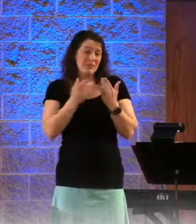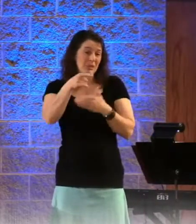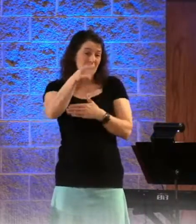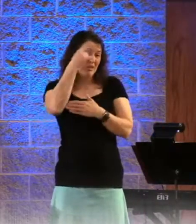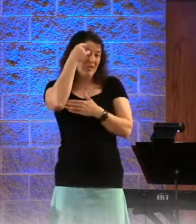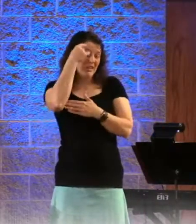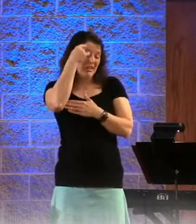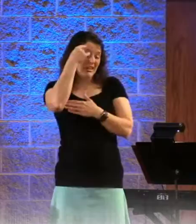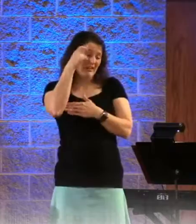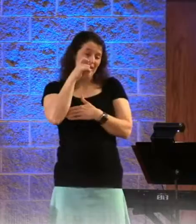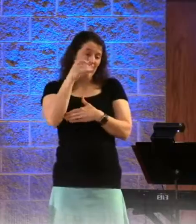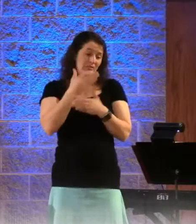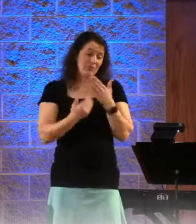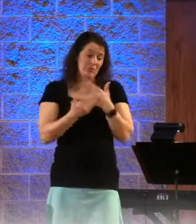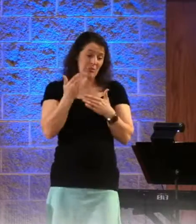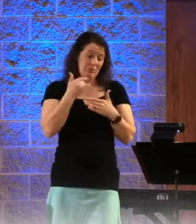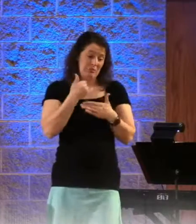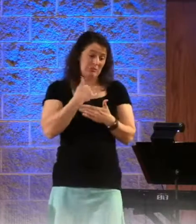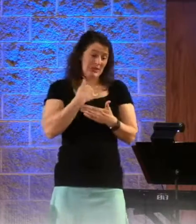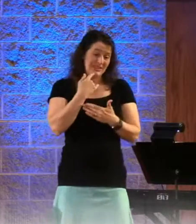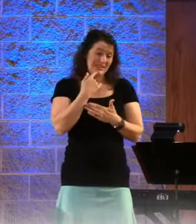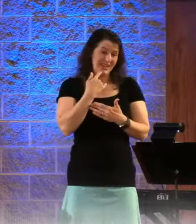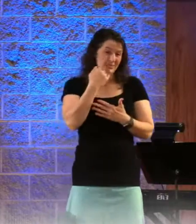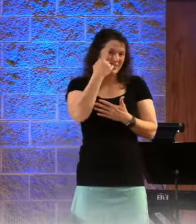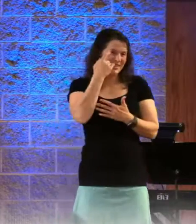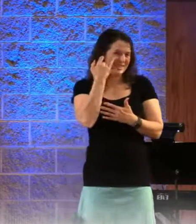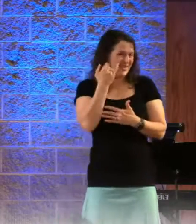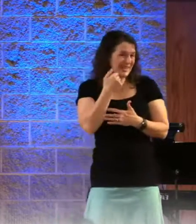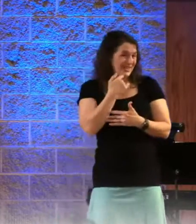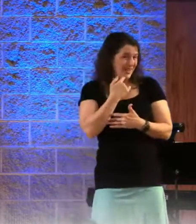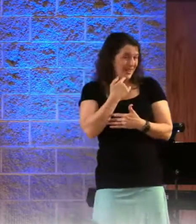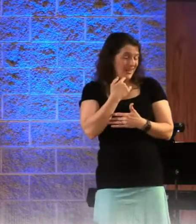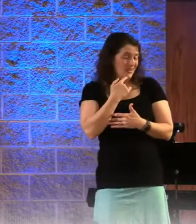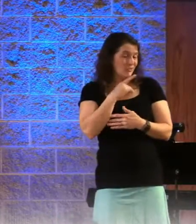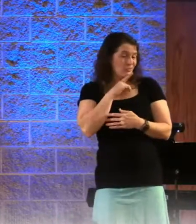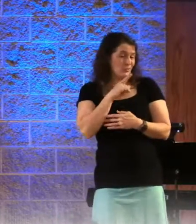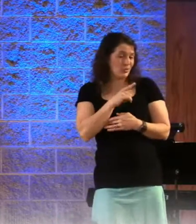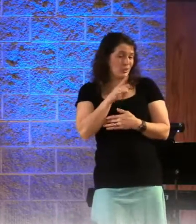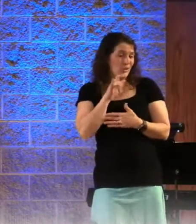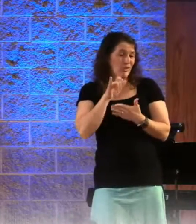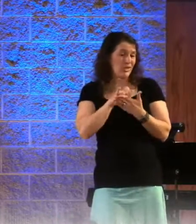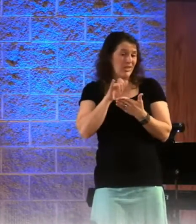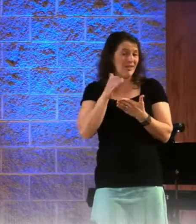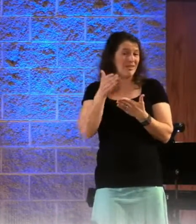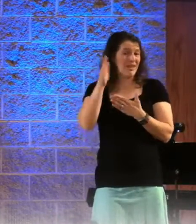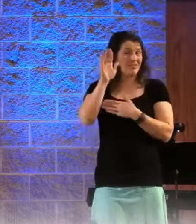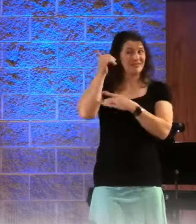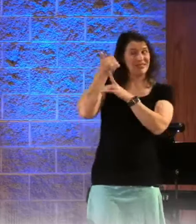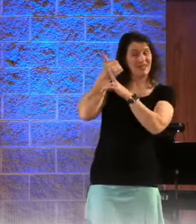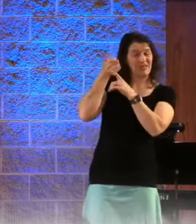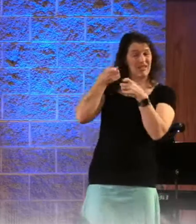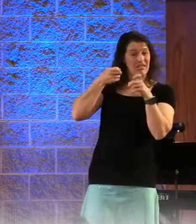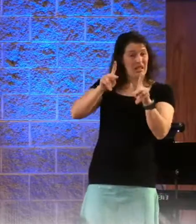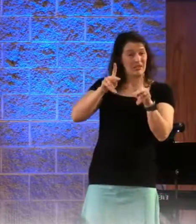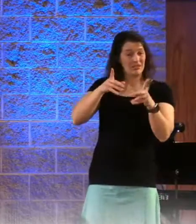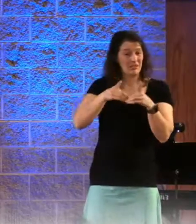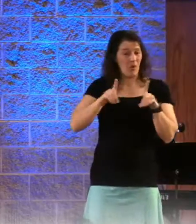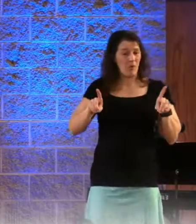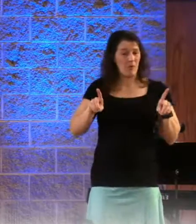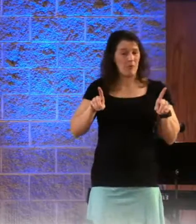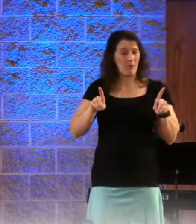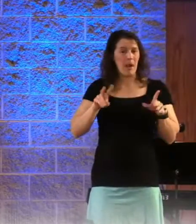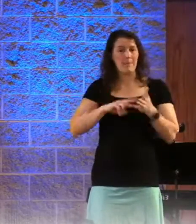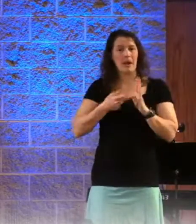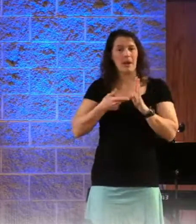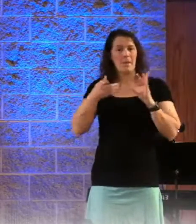will be uncomfortable with what I just said, because if I say that it is true that God allows for divorce, well, then people are going to go